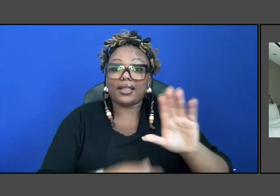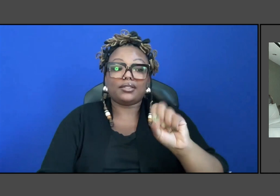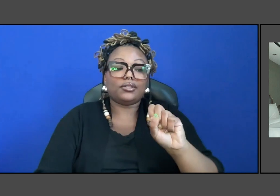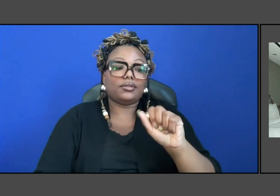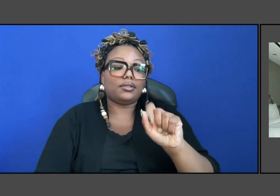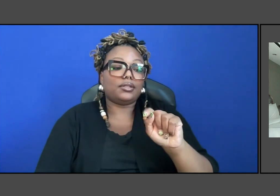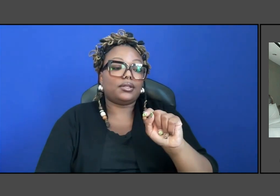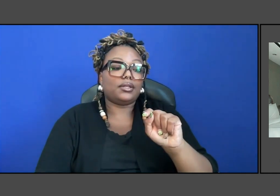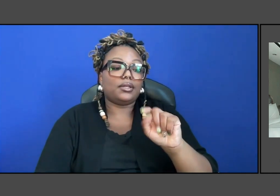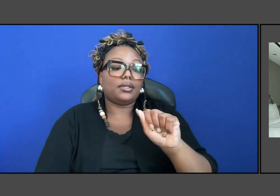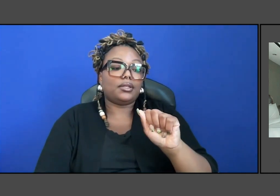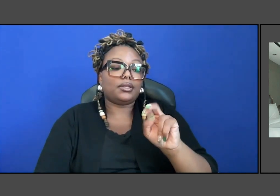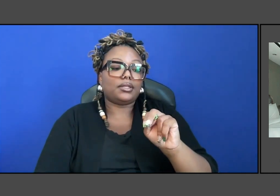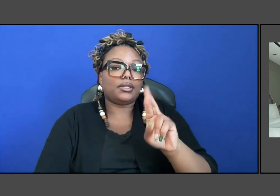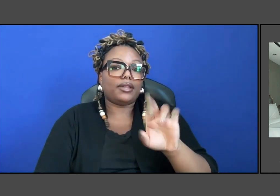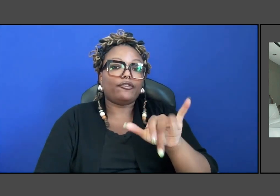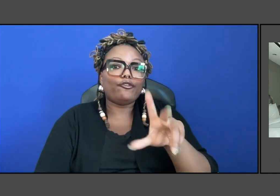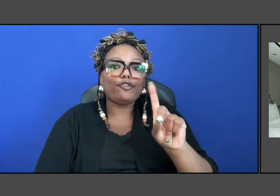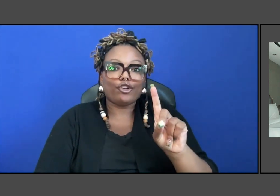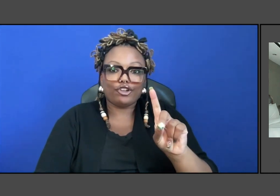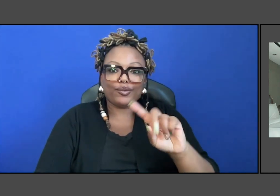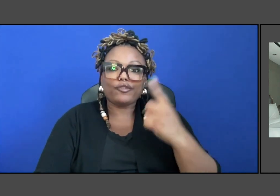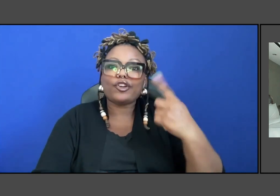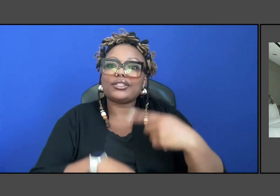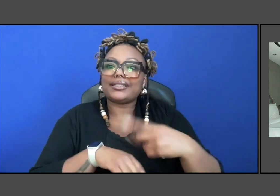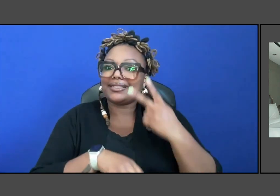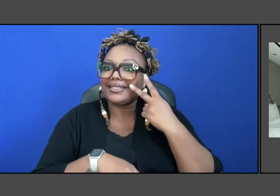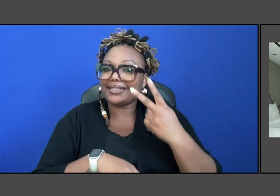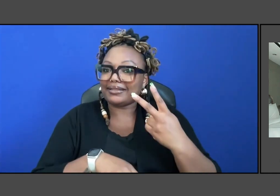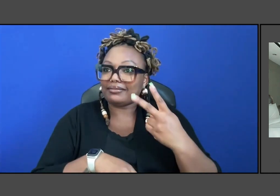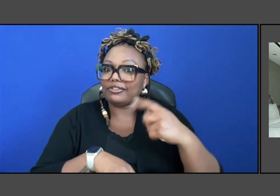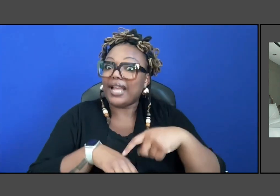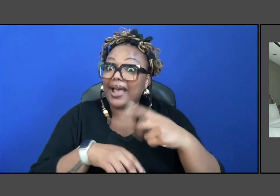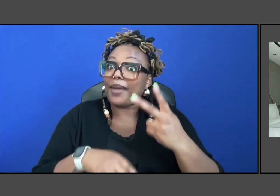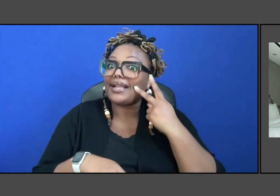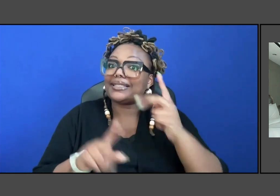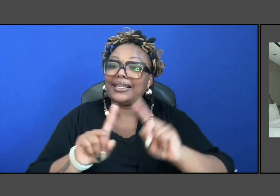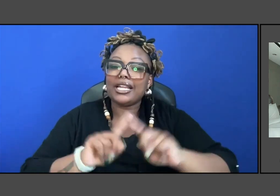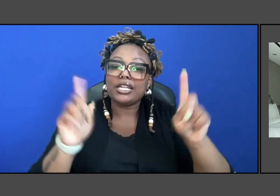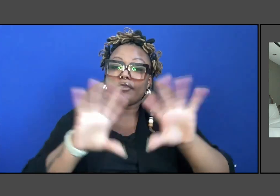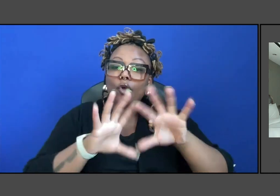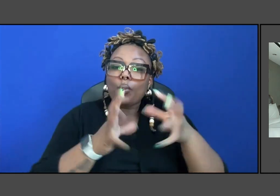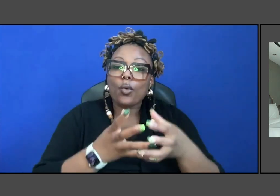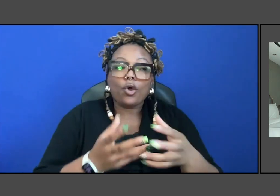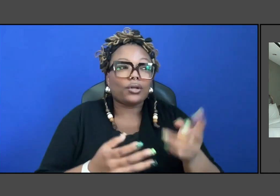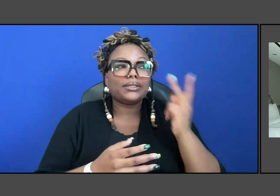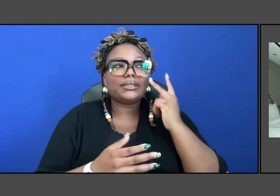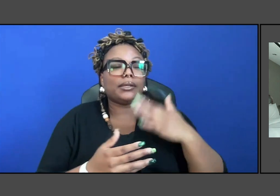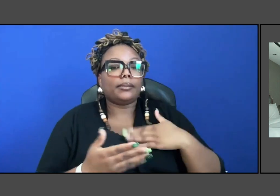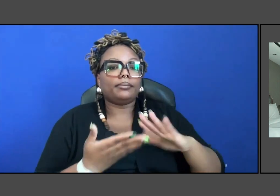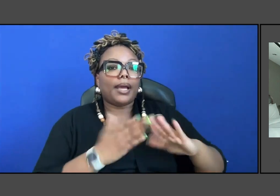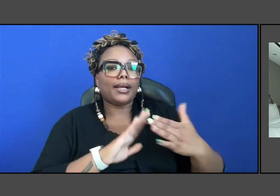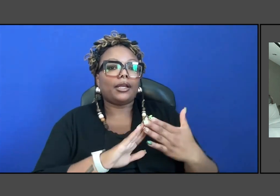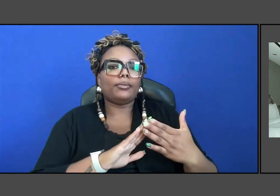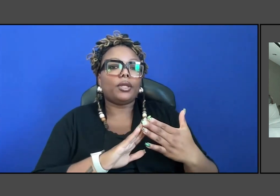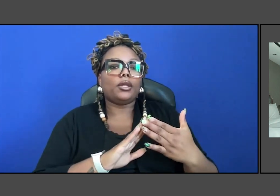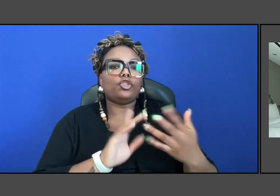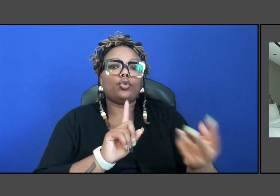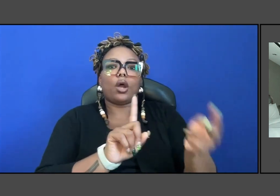first time that I got to see another world and to see my community through the eyes of an